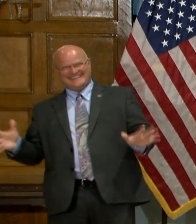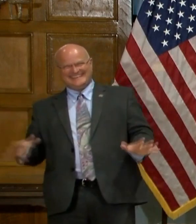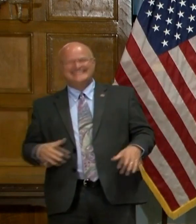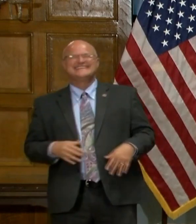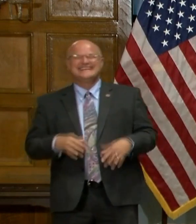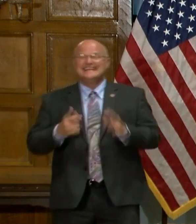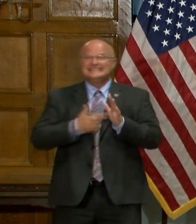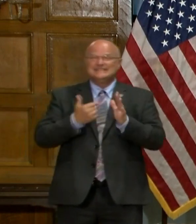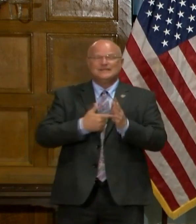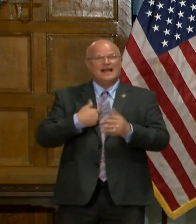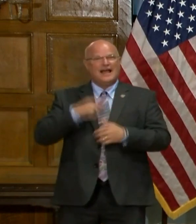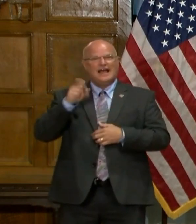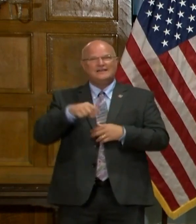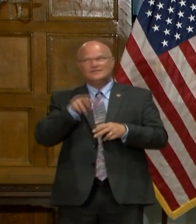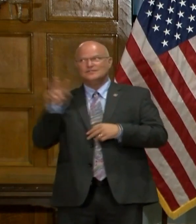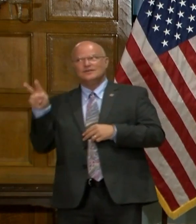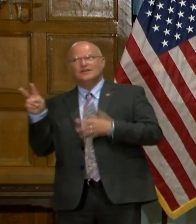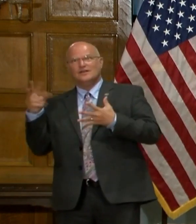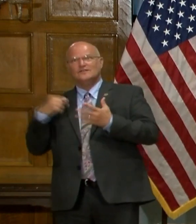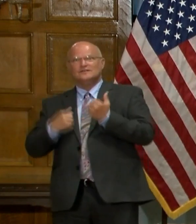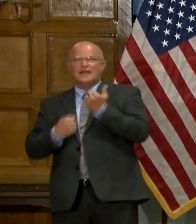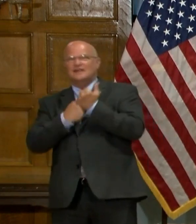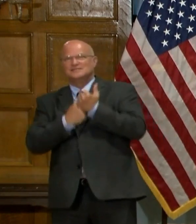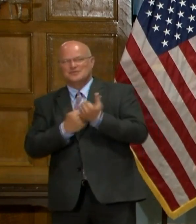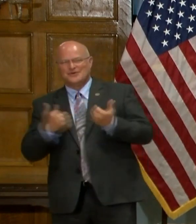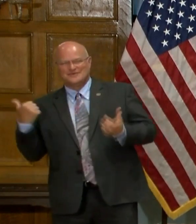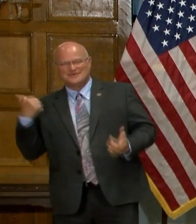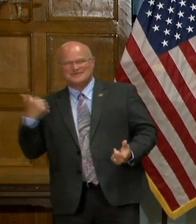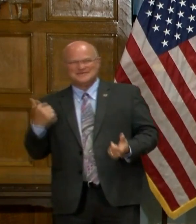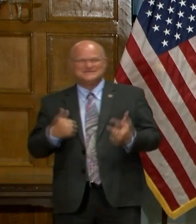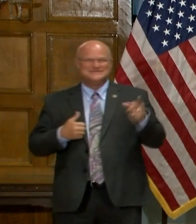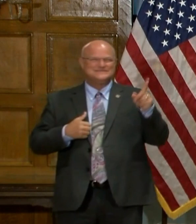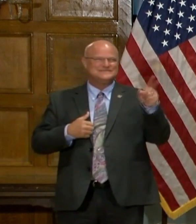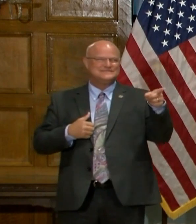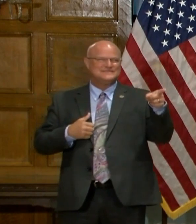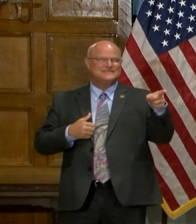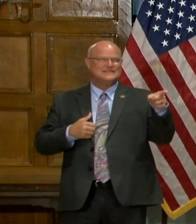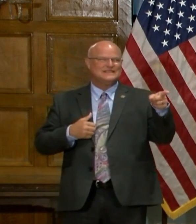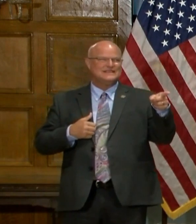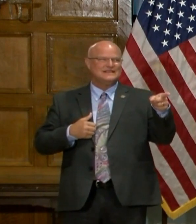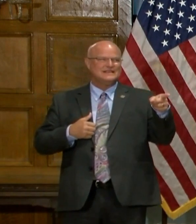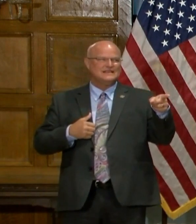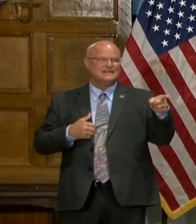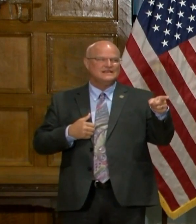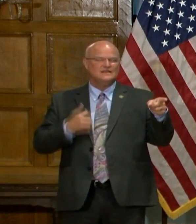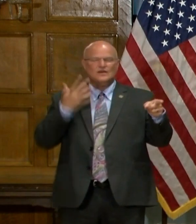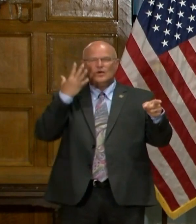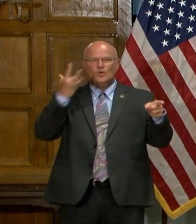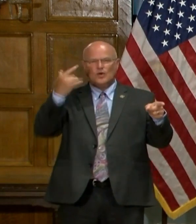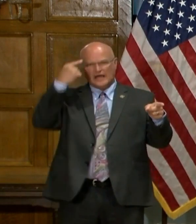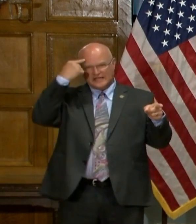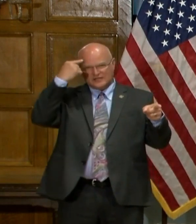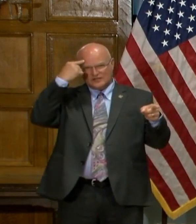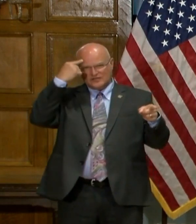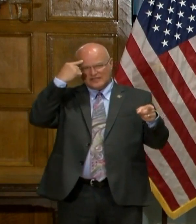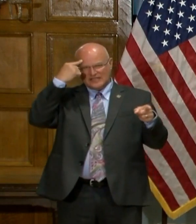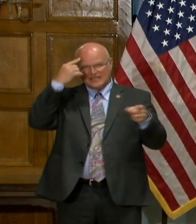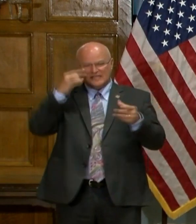correct. Sometimes I just have to look over there for affirmation. Yes. Why do you think,